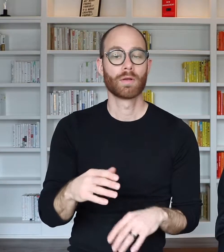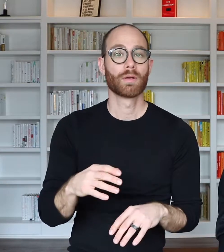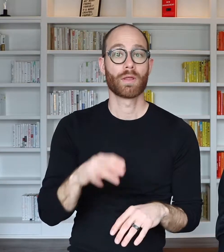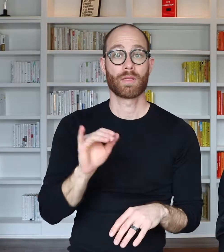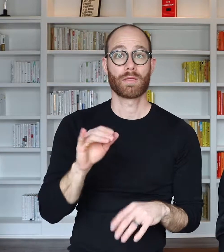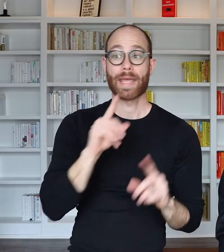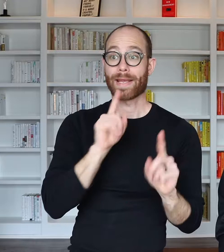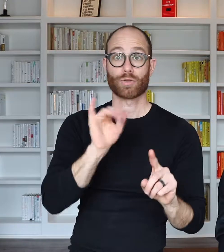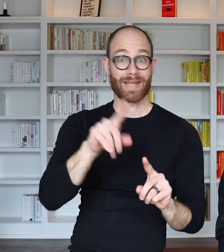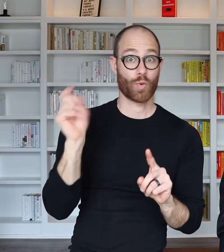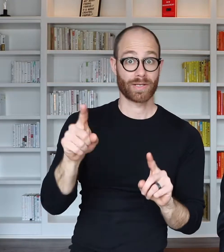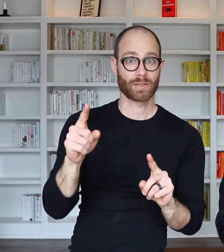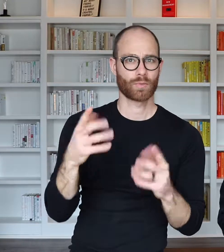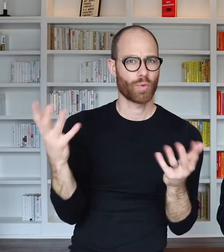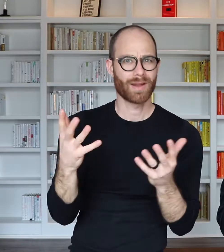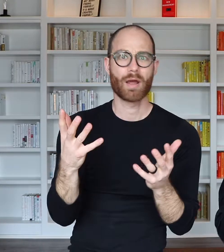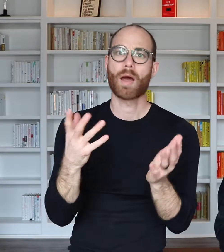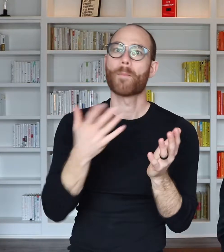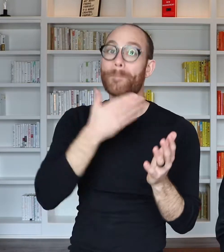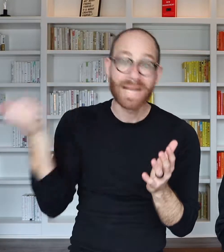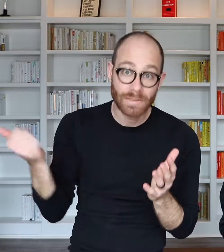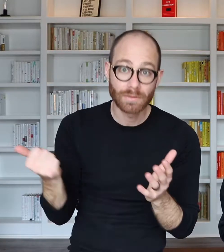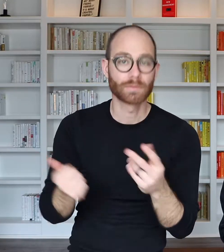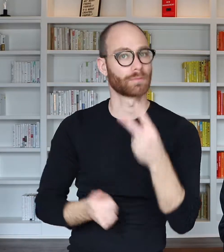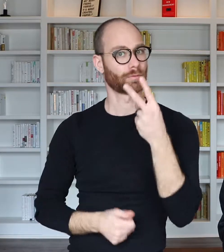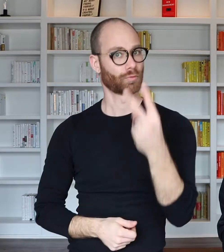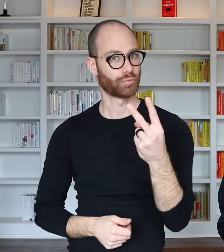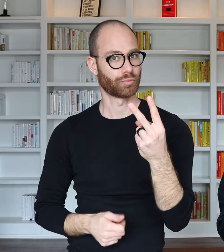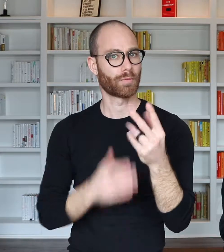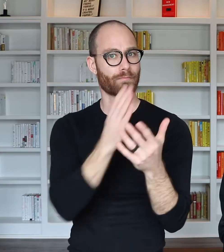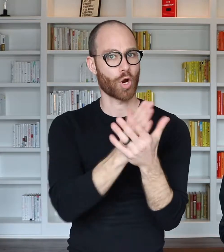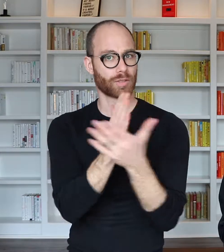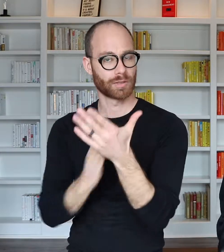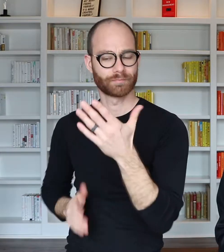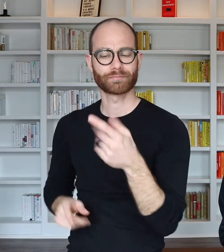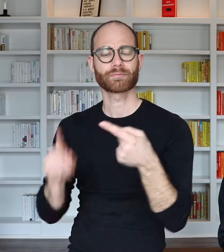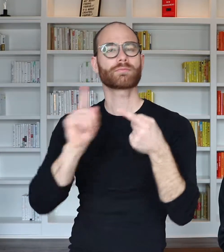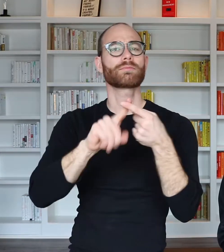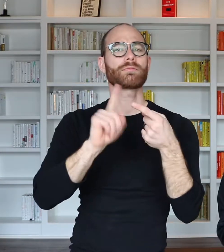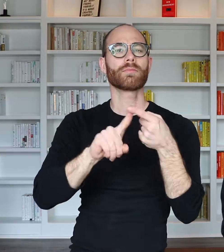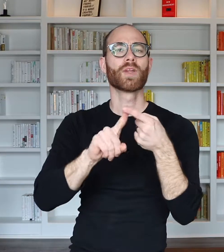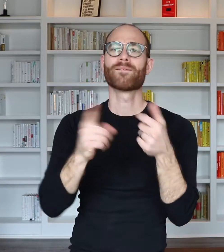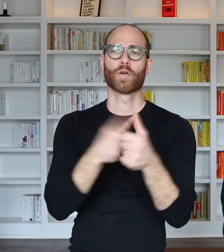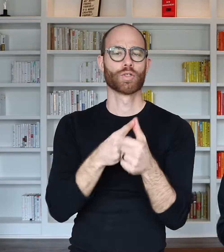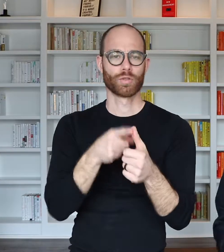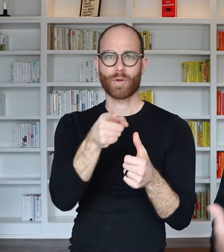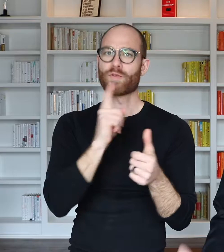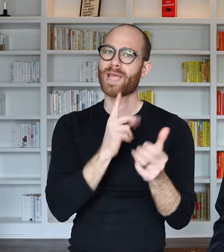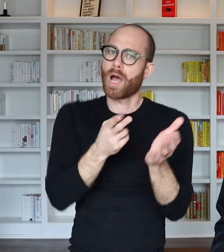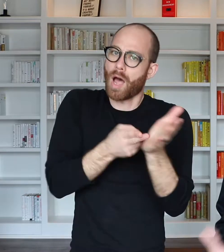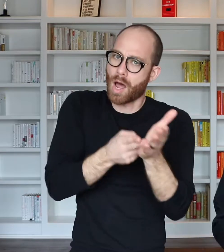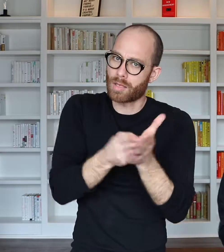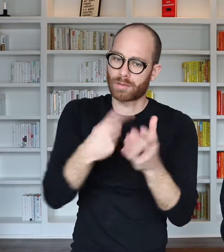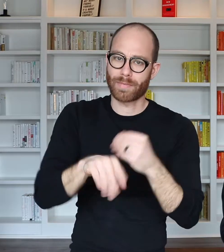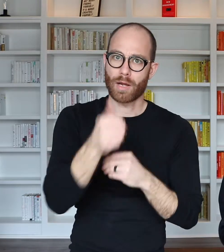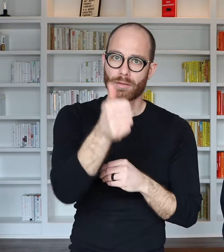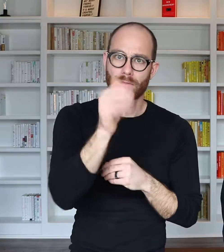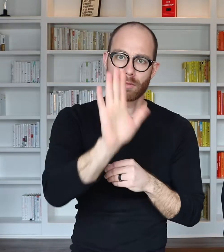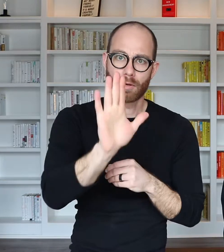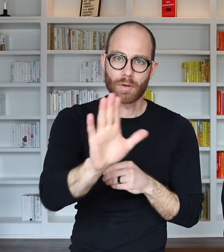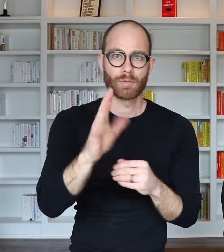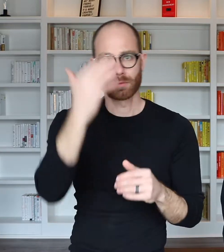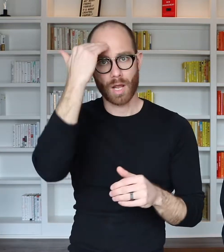greatest weakness question is really twofold. The first part is an honest interpretation of your knowledge, skills, and abilities and where